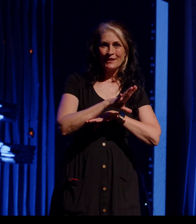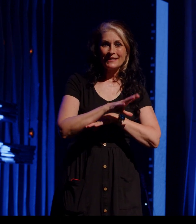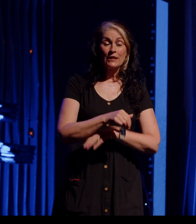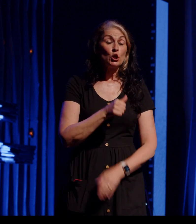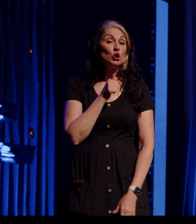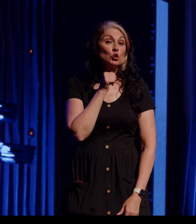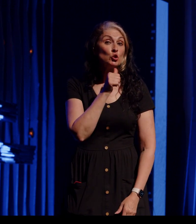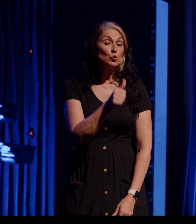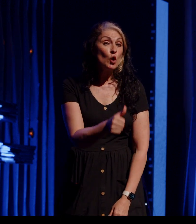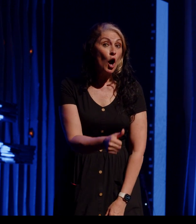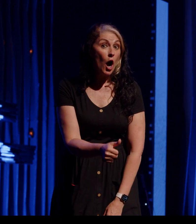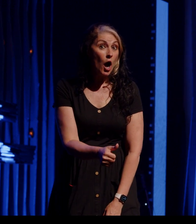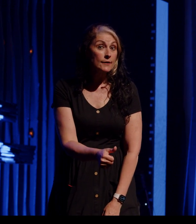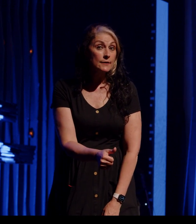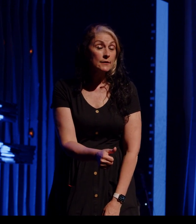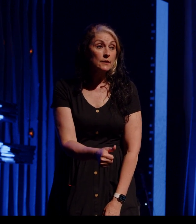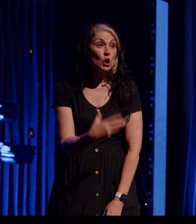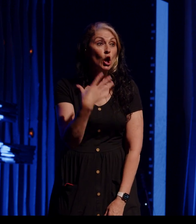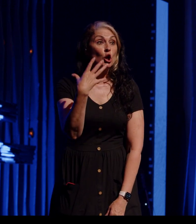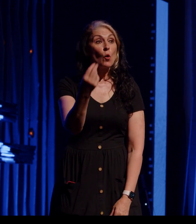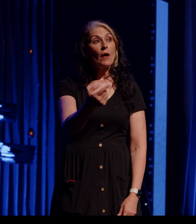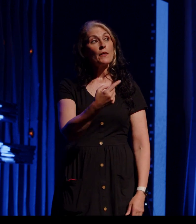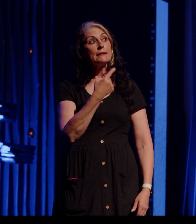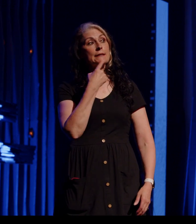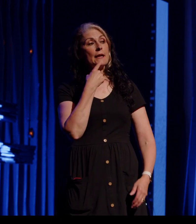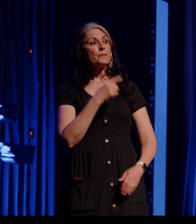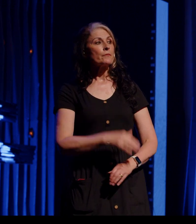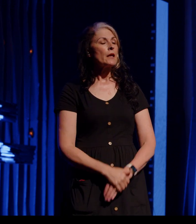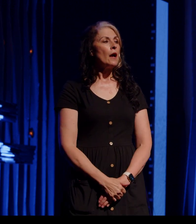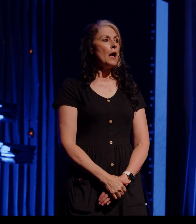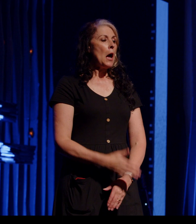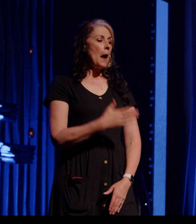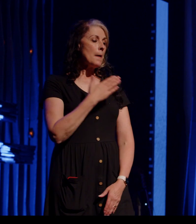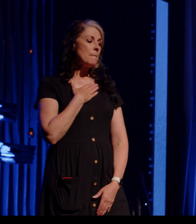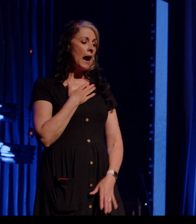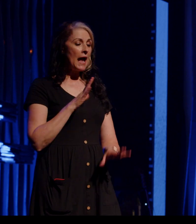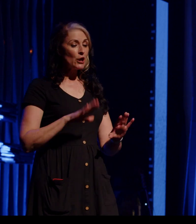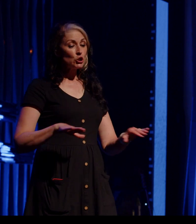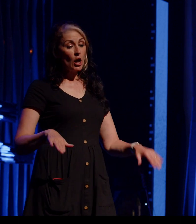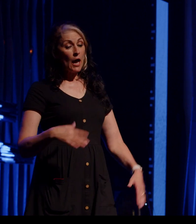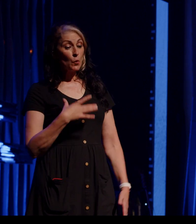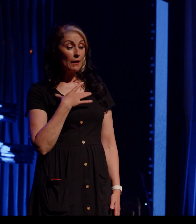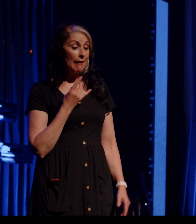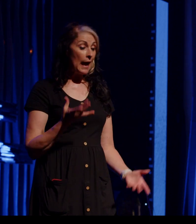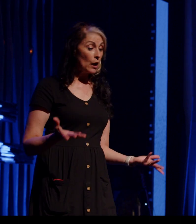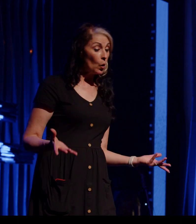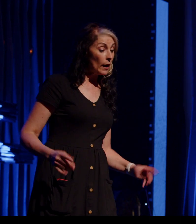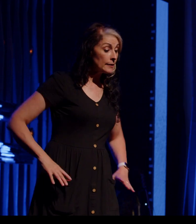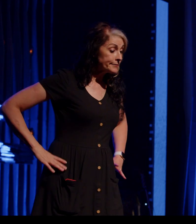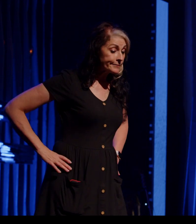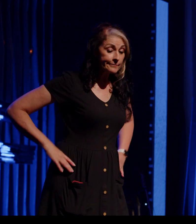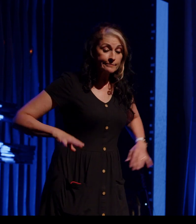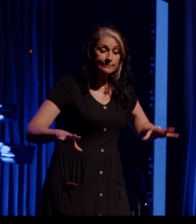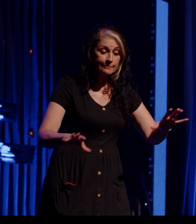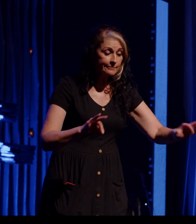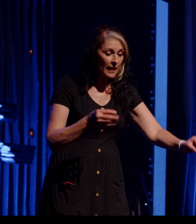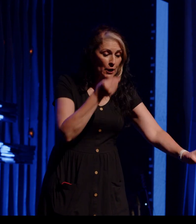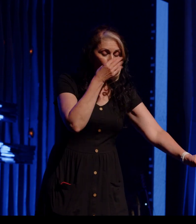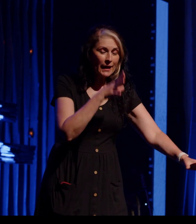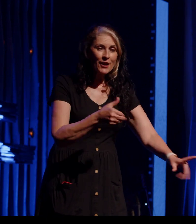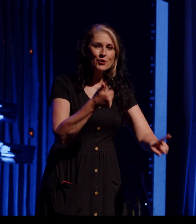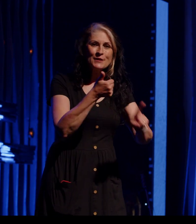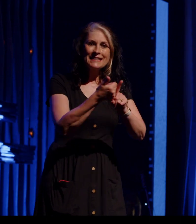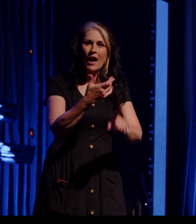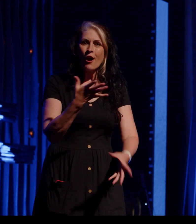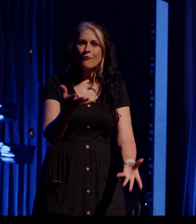do not go out there and say, what would my child like? I don't care about your child tonight, okay? Get something that